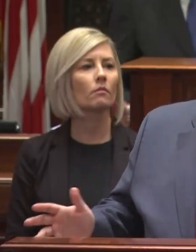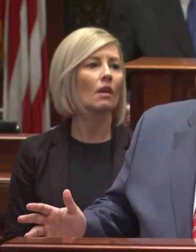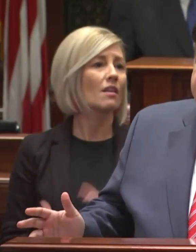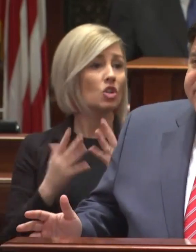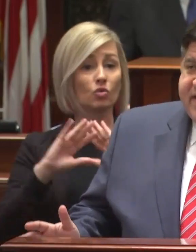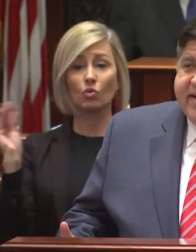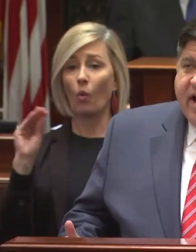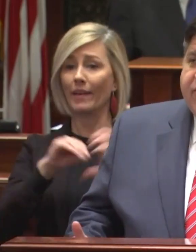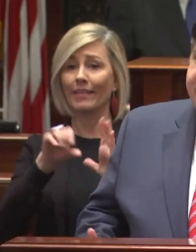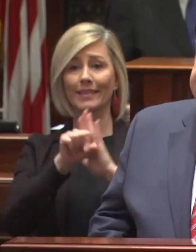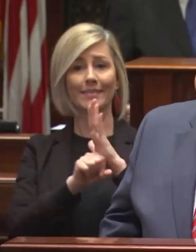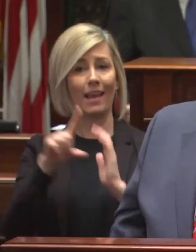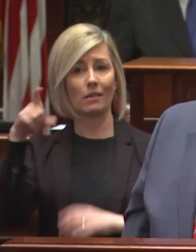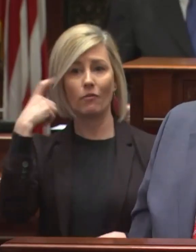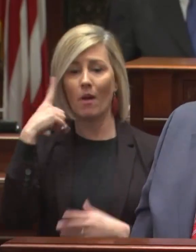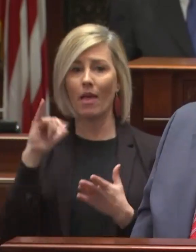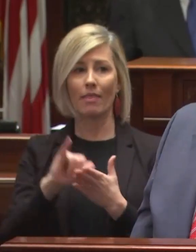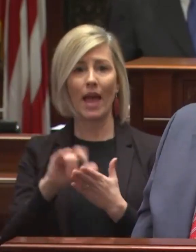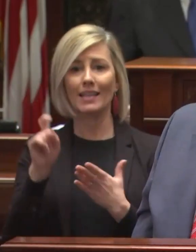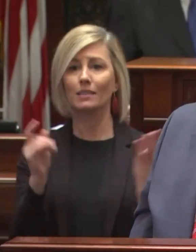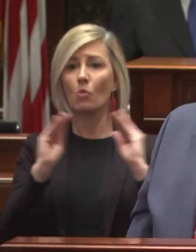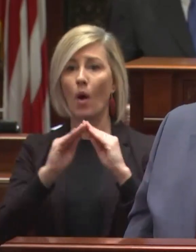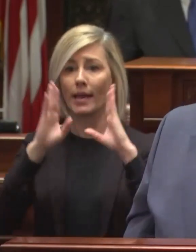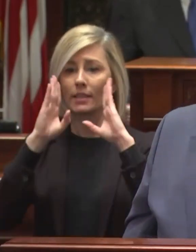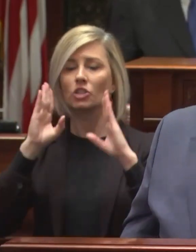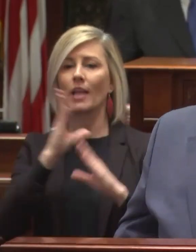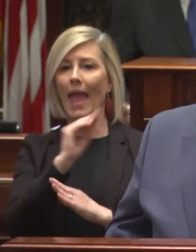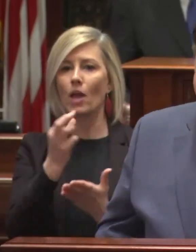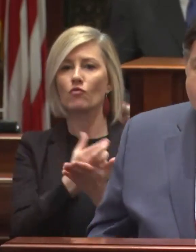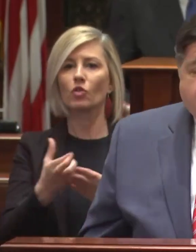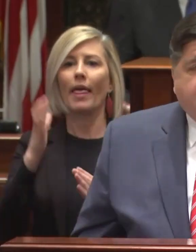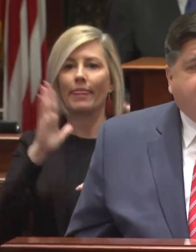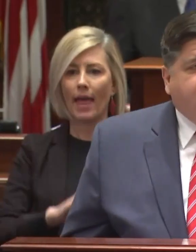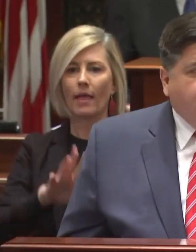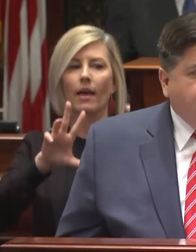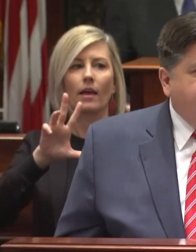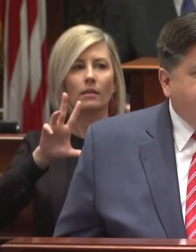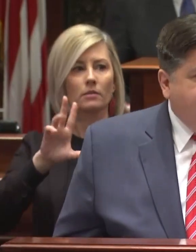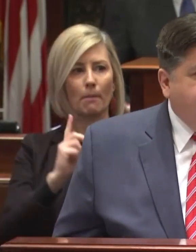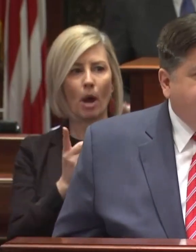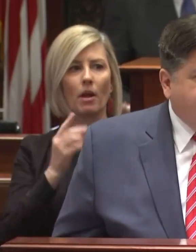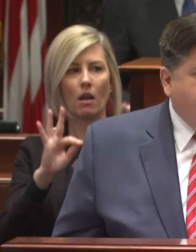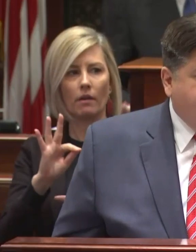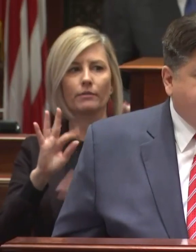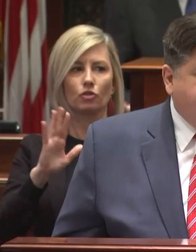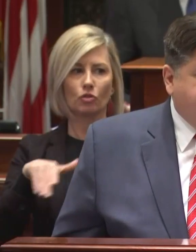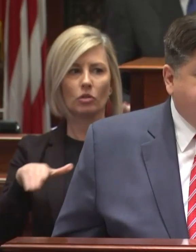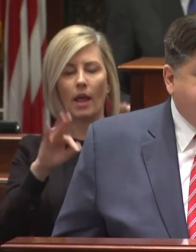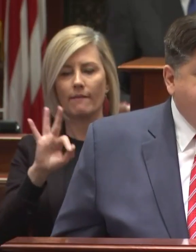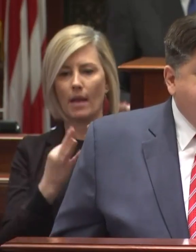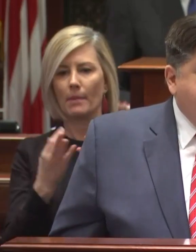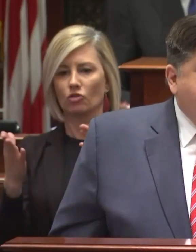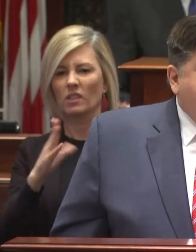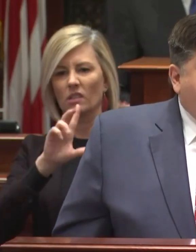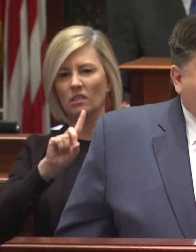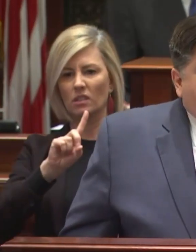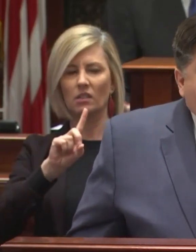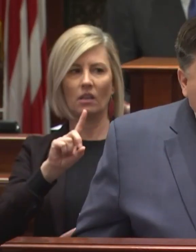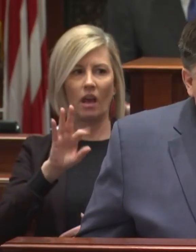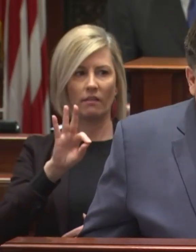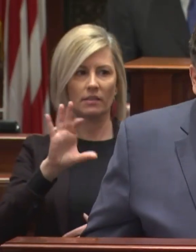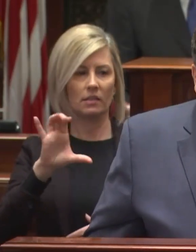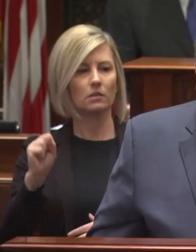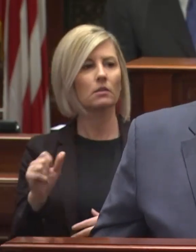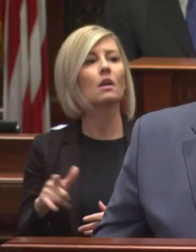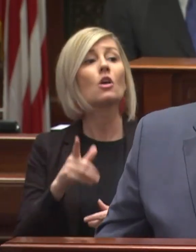There's nowhere in state government that needs more attention and resources than the Department of Children and Family Services. There